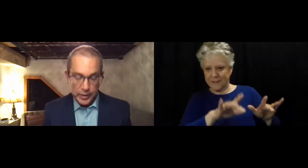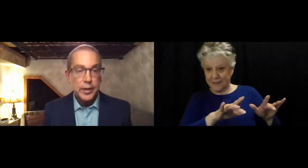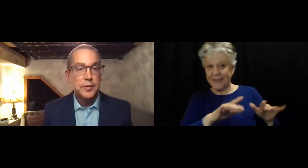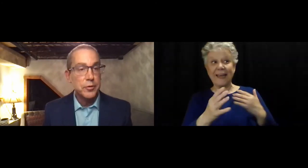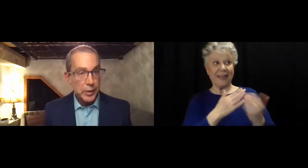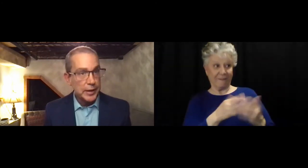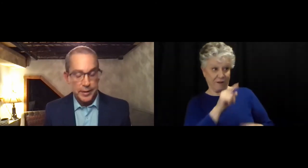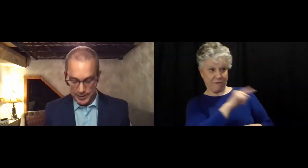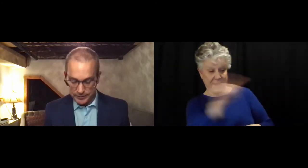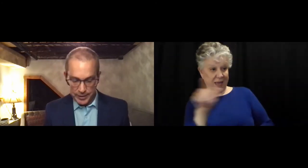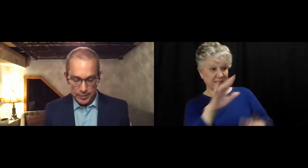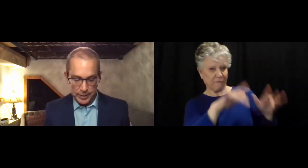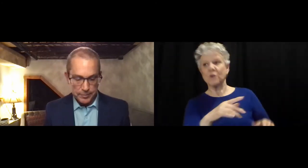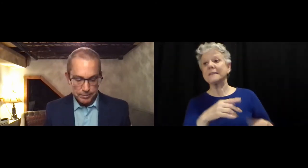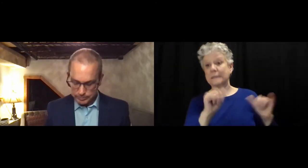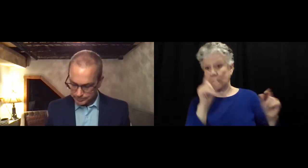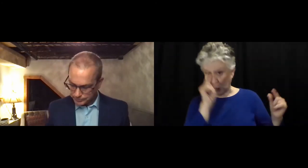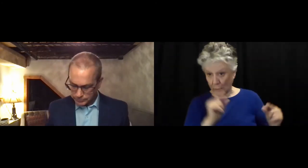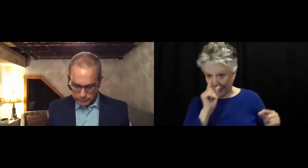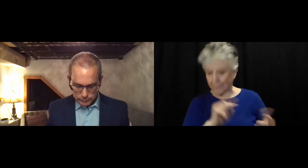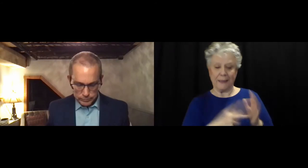sufferer is a Greek, that is, an enemy.